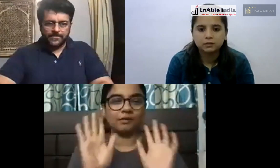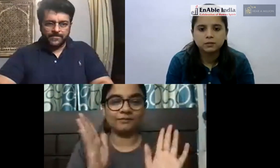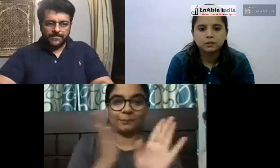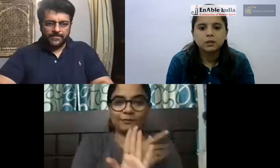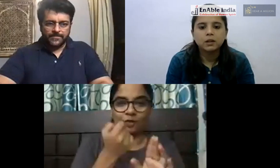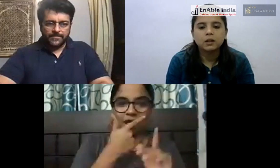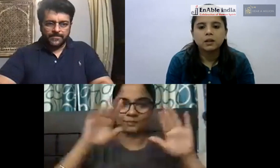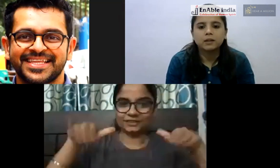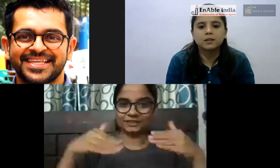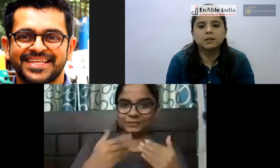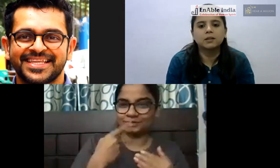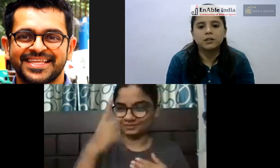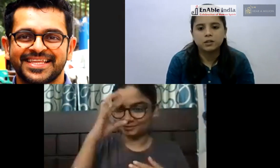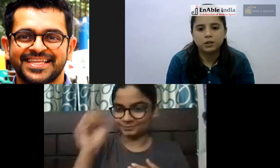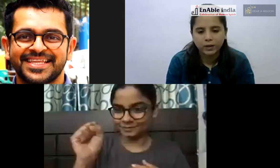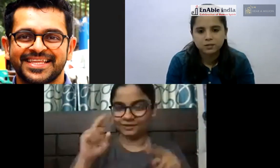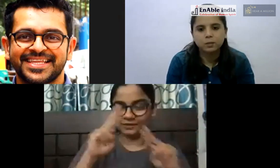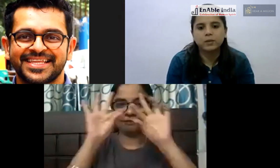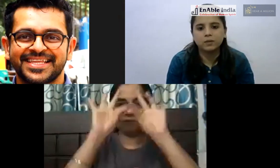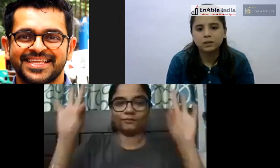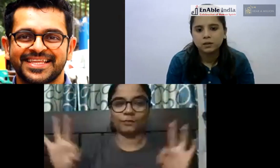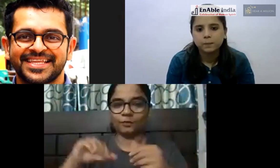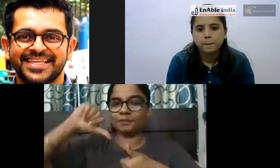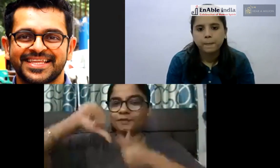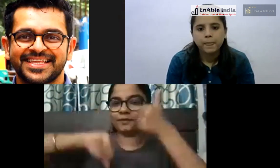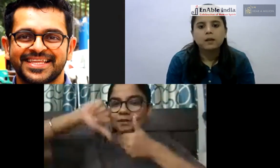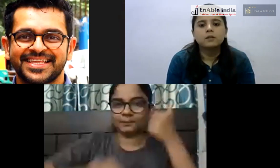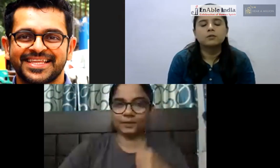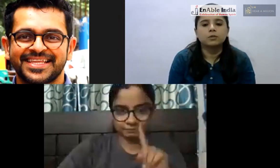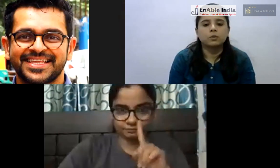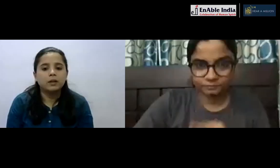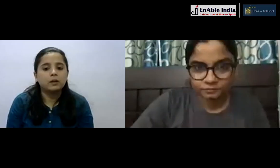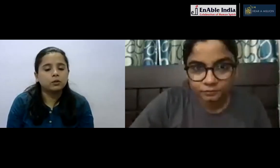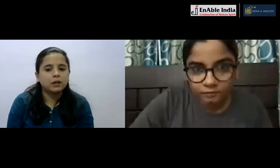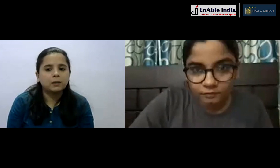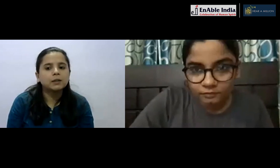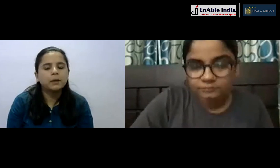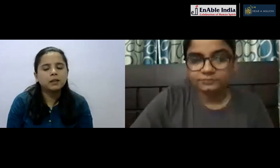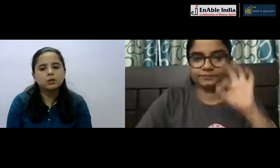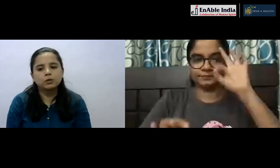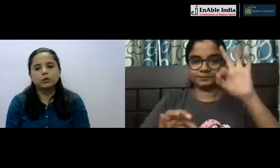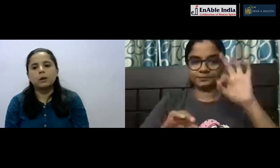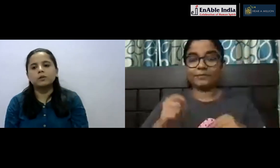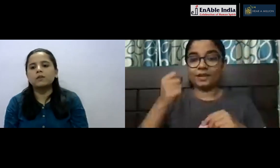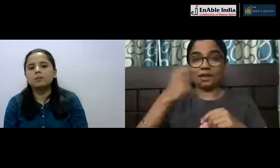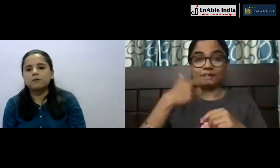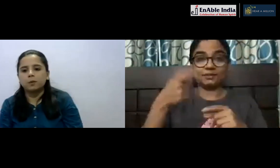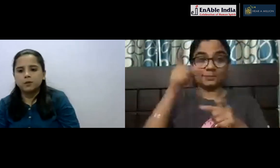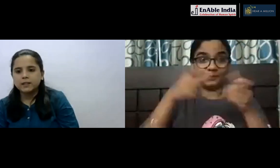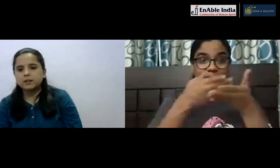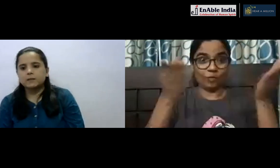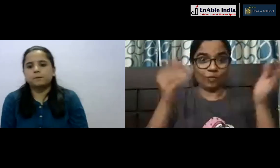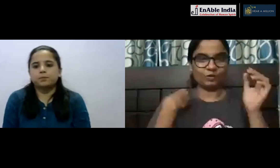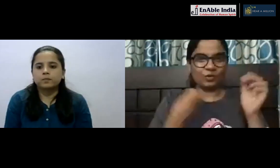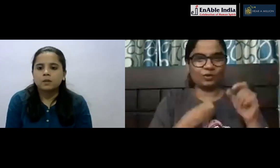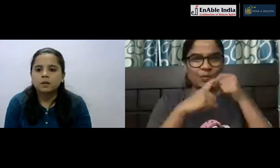here. It's a urgent request from everyone. So Dr. Alim in the beginning told you about the feedback form,